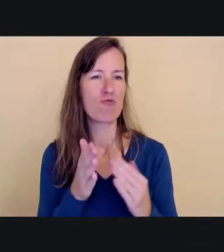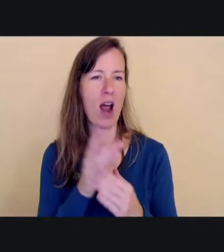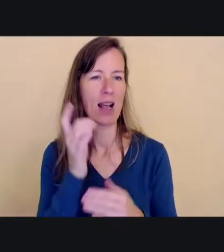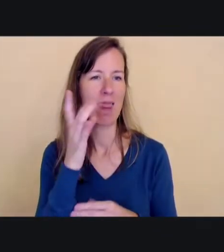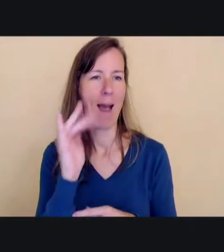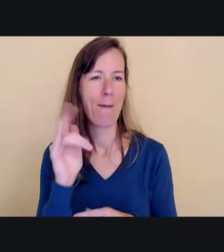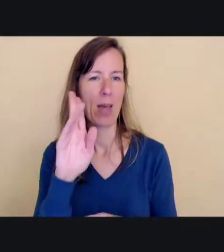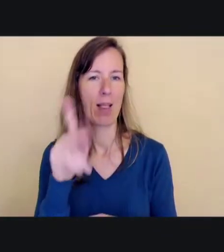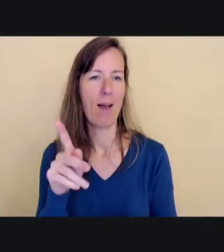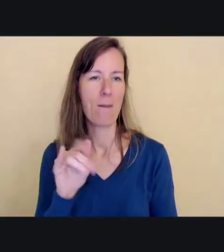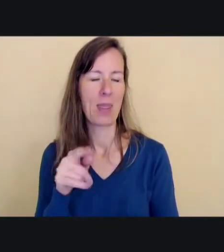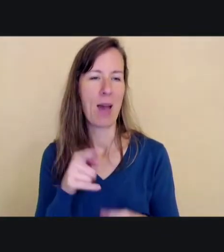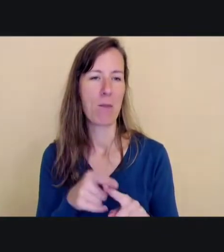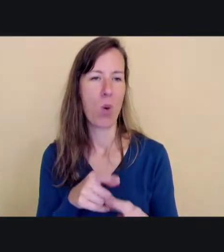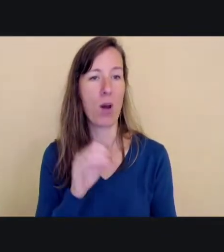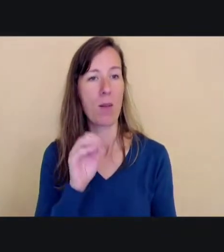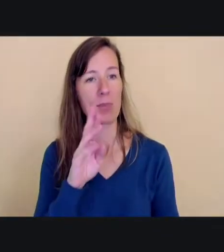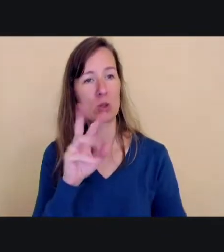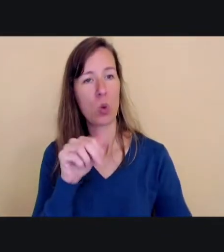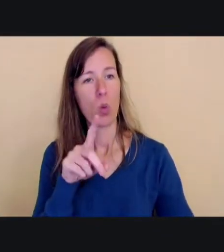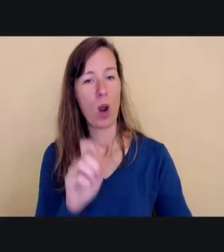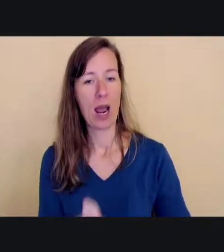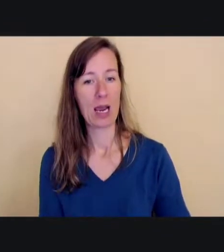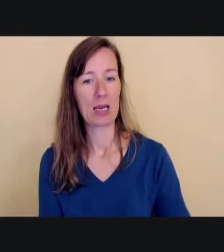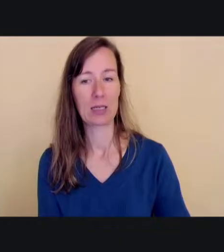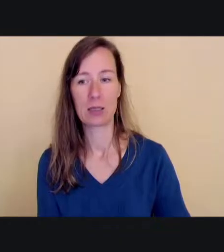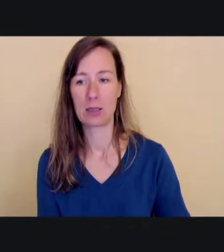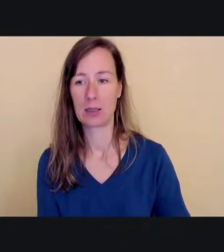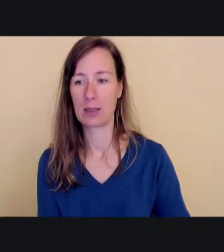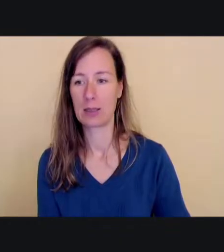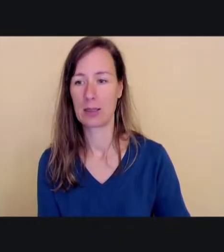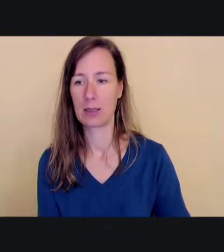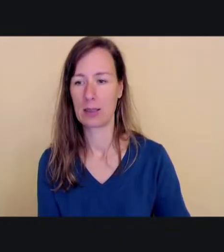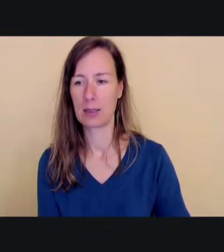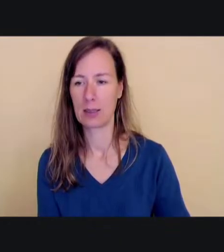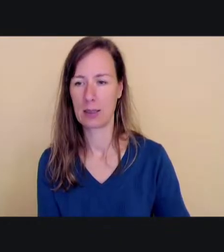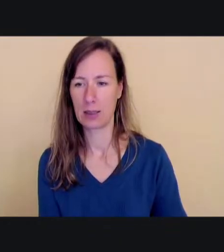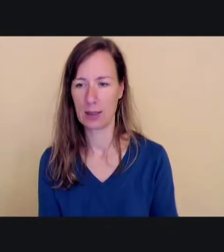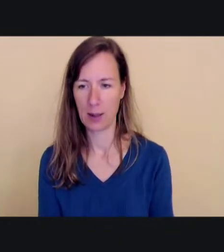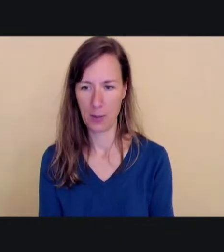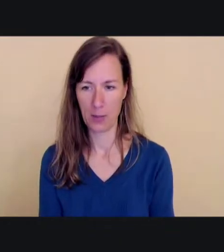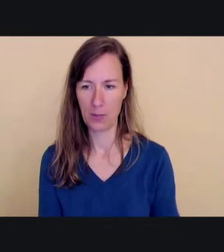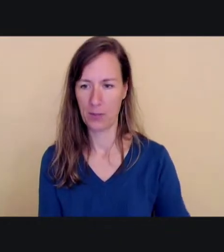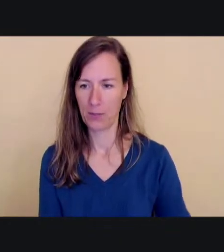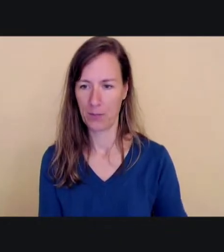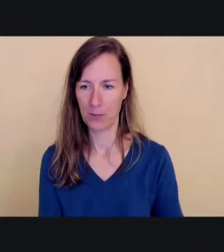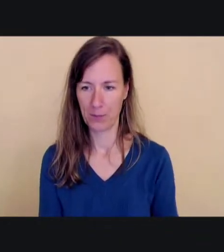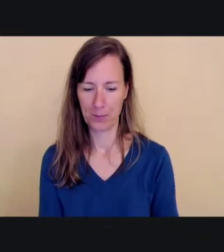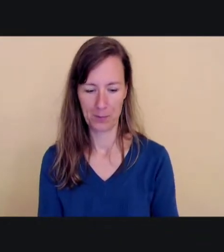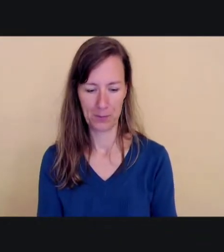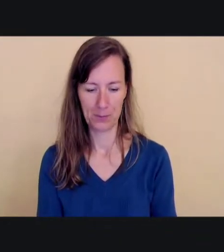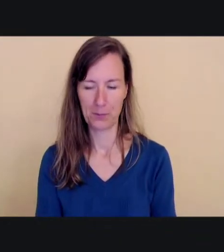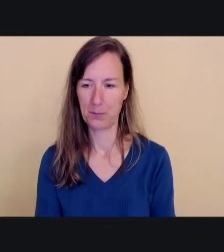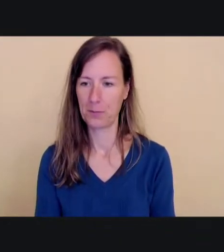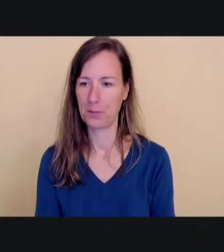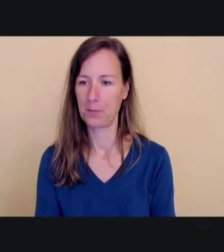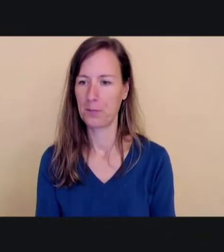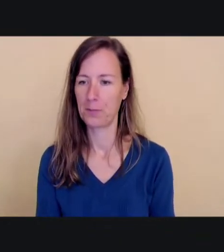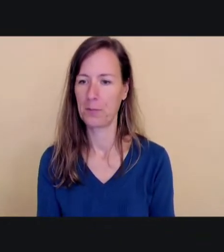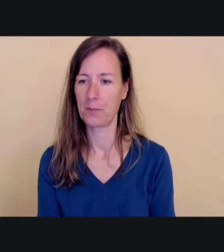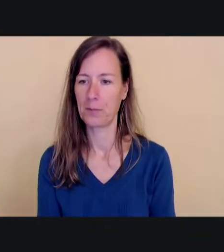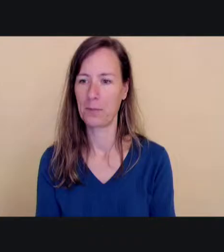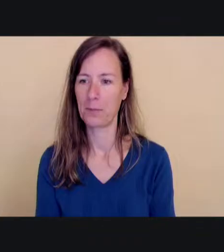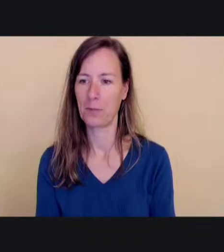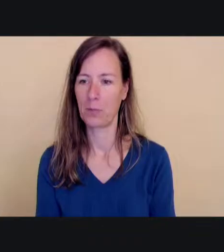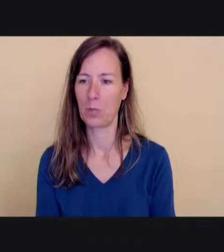Mr. Wade. No, I just believe in a work-life balance, especially in today's time.